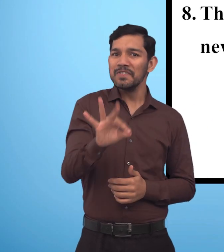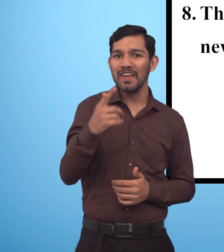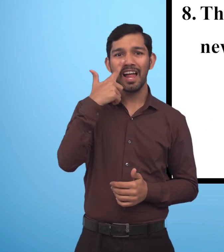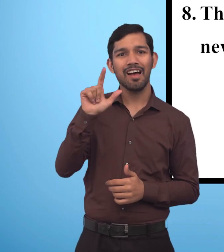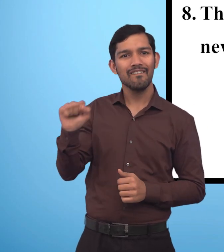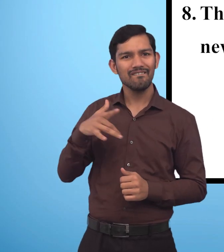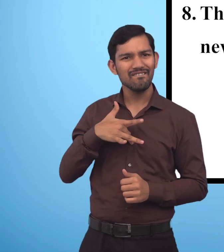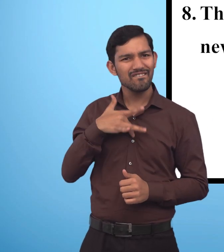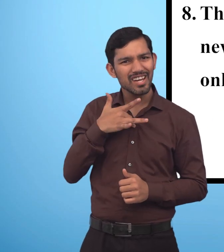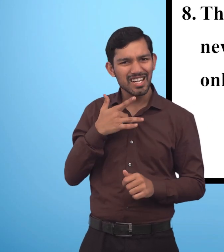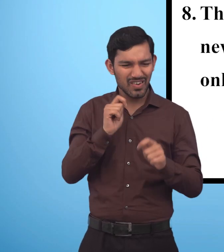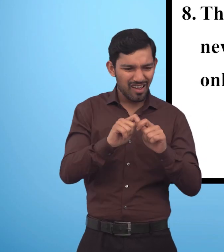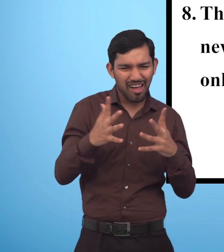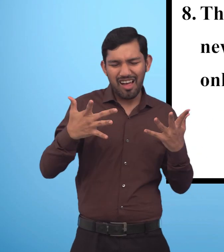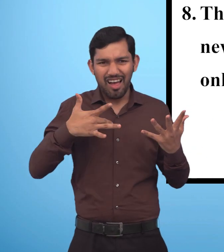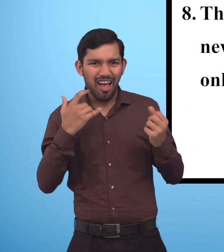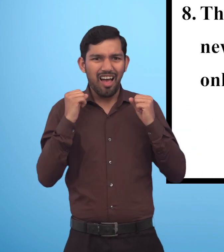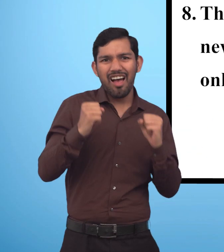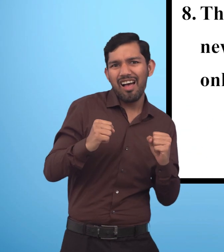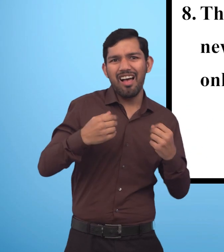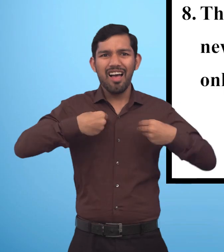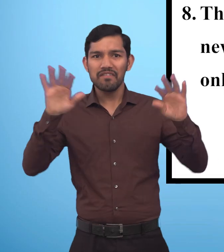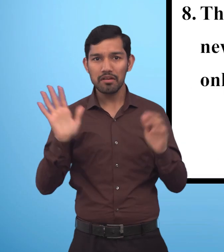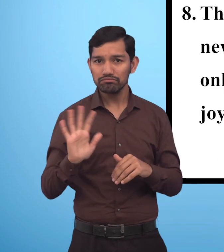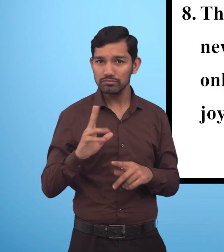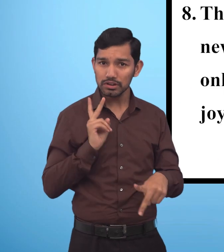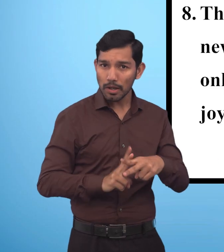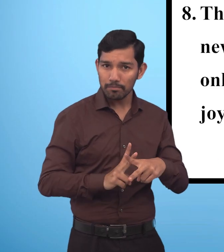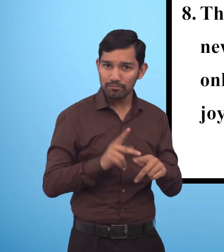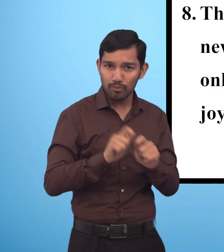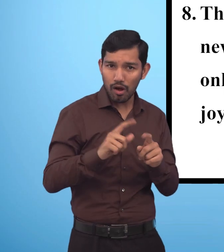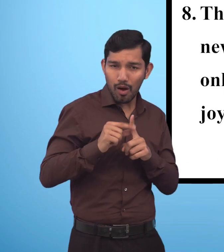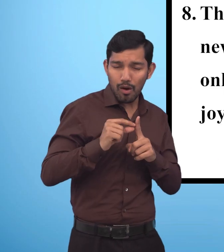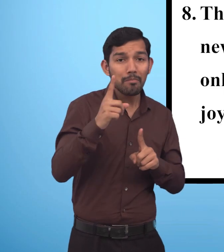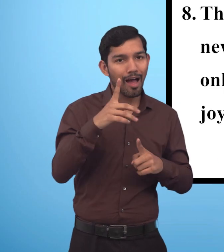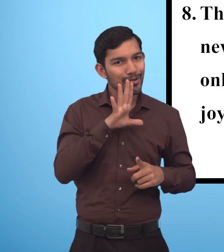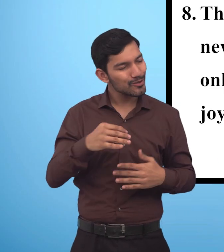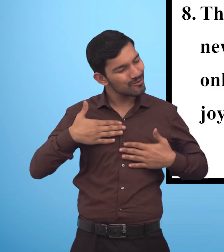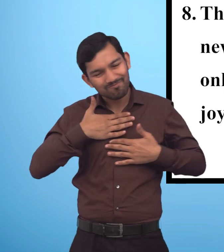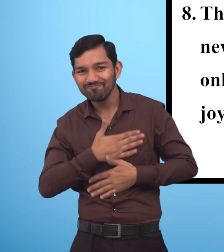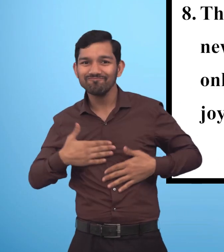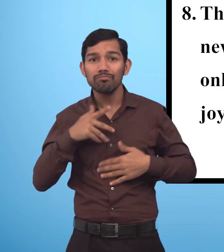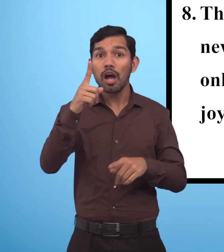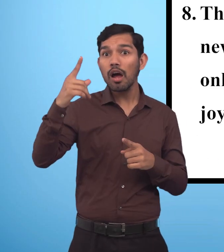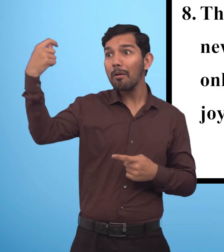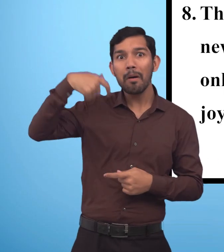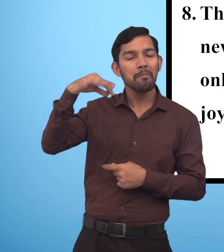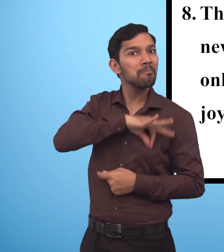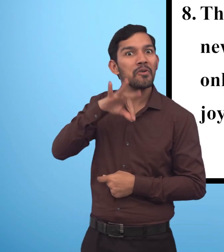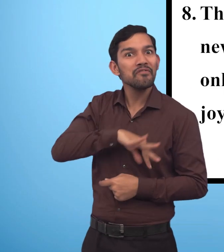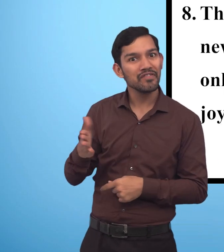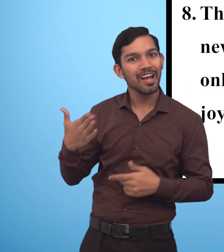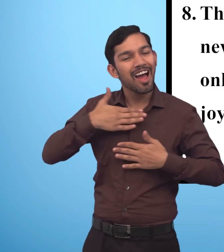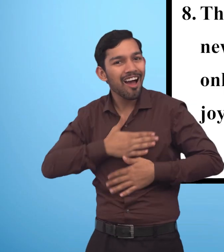Through her skill, she not only earned a regular income but also found joy in doing what she loved.